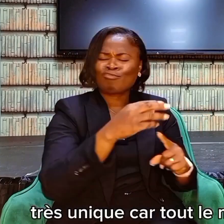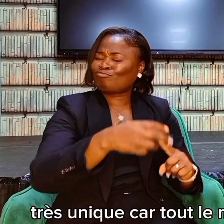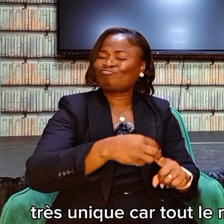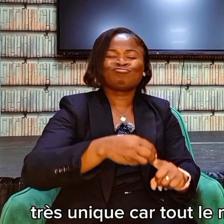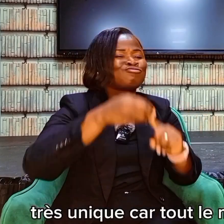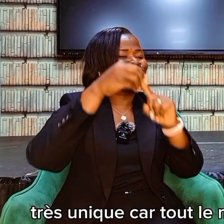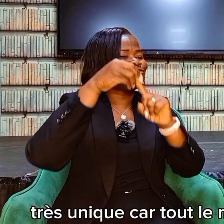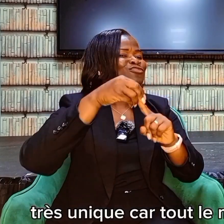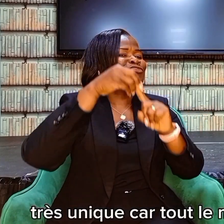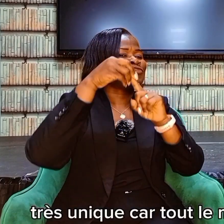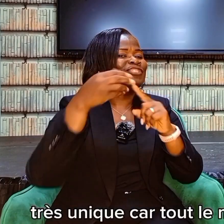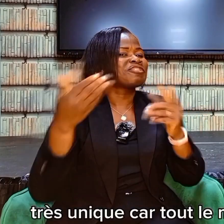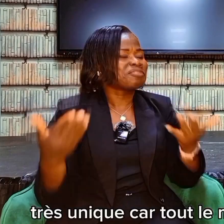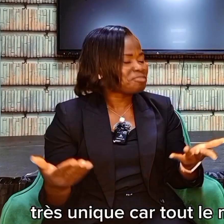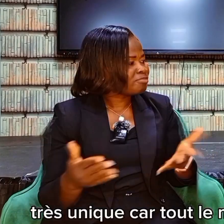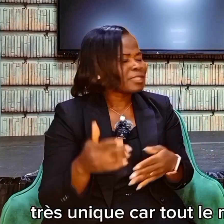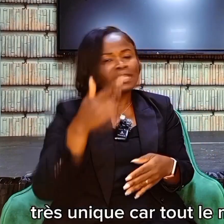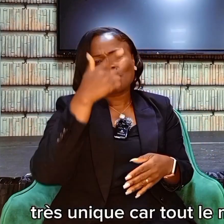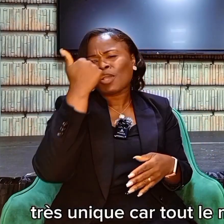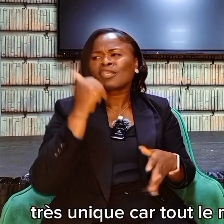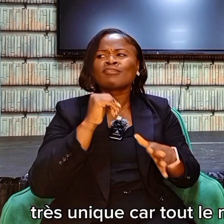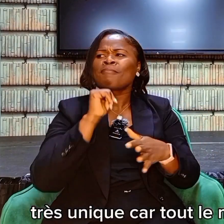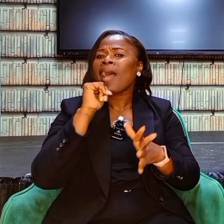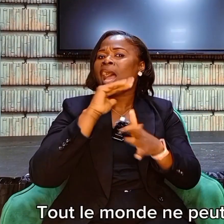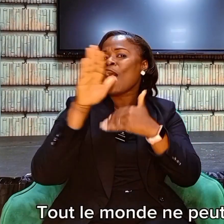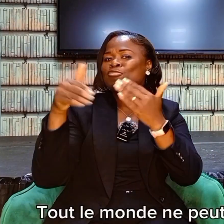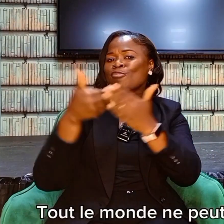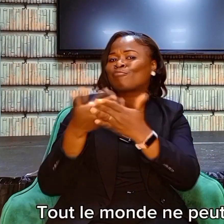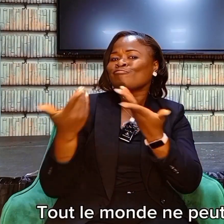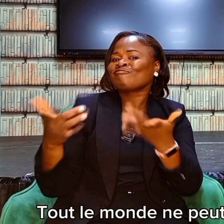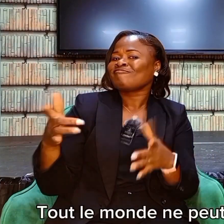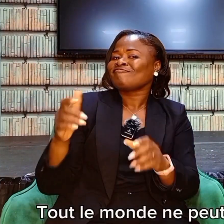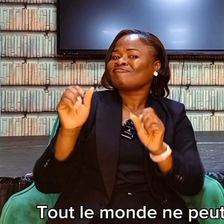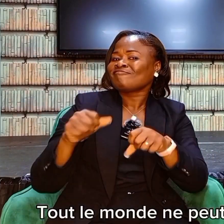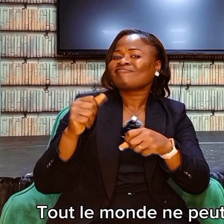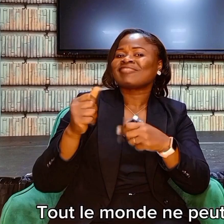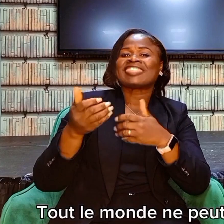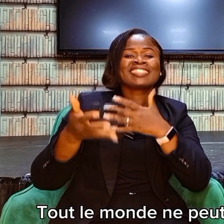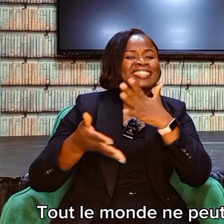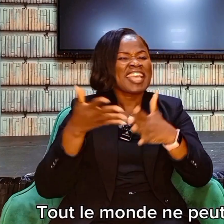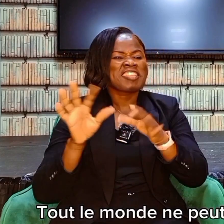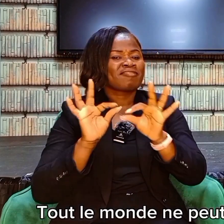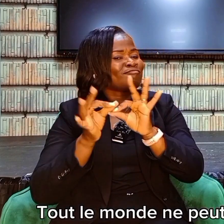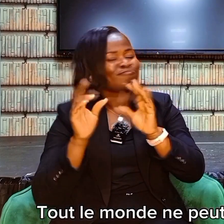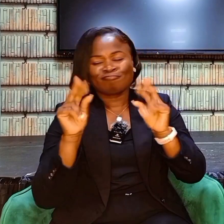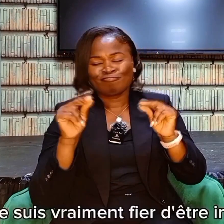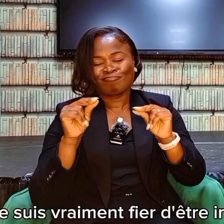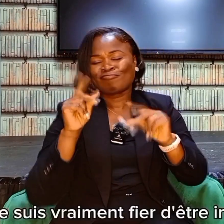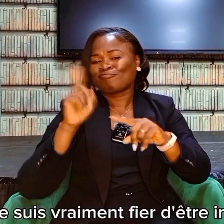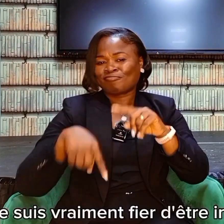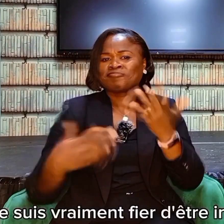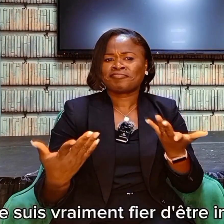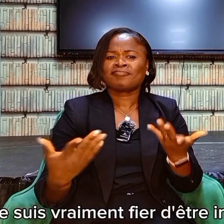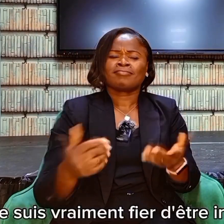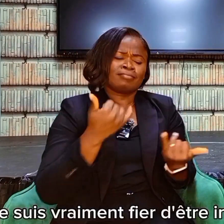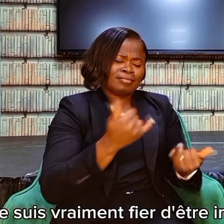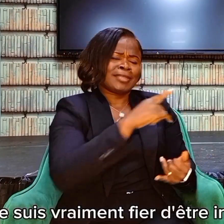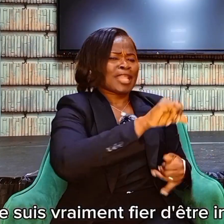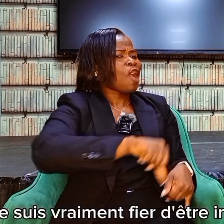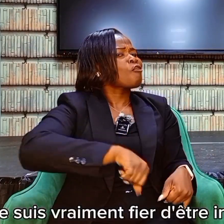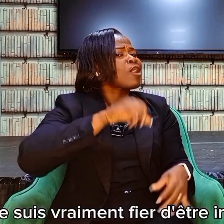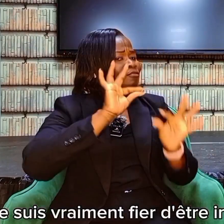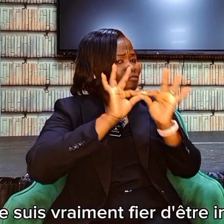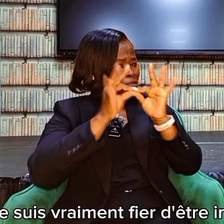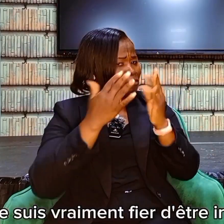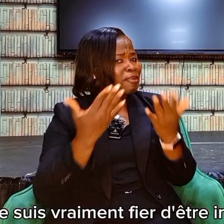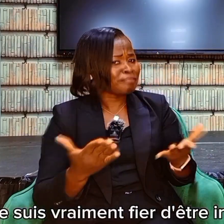unique, because not everyone can sign, not everyone can use this language. And I'm really proud of being a sign